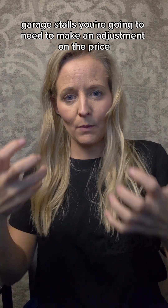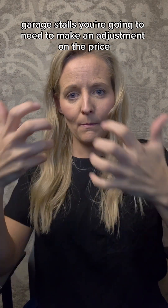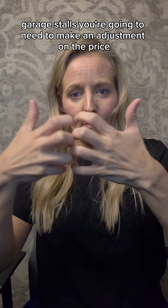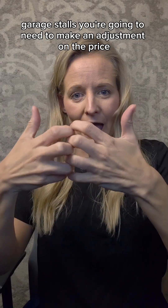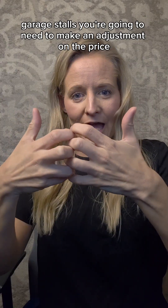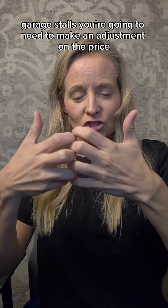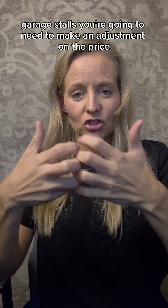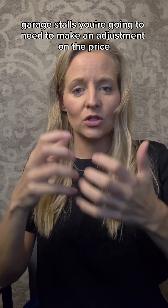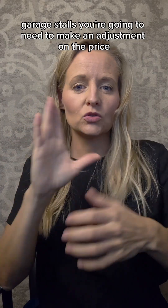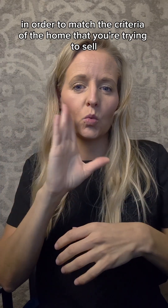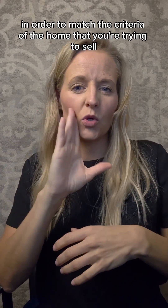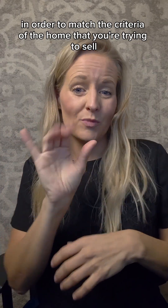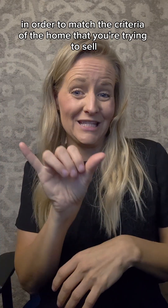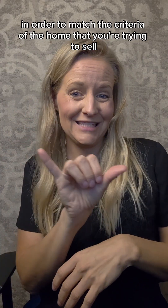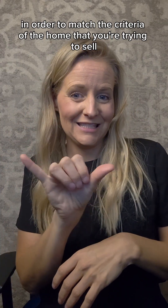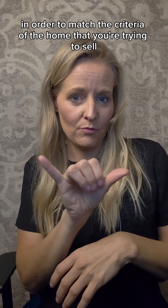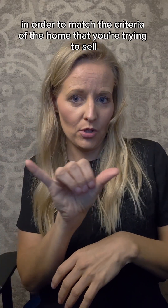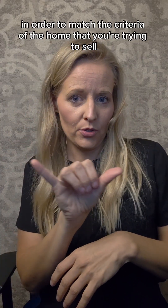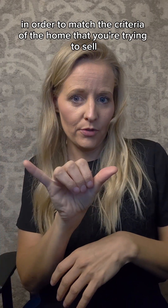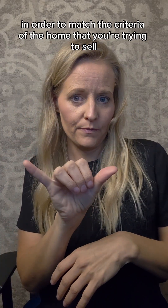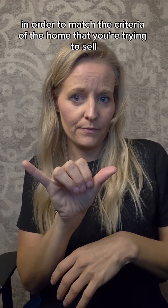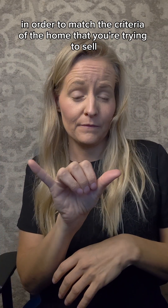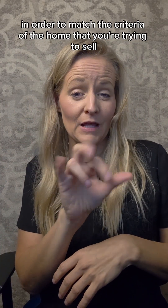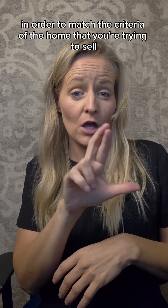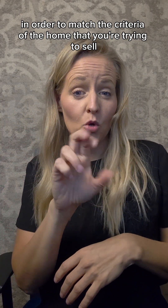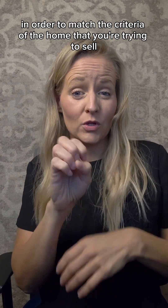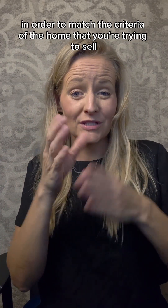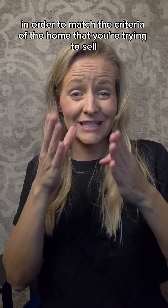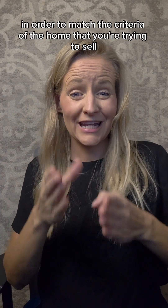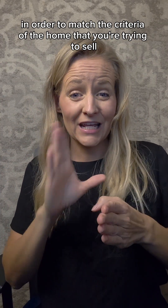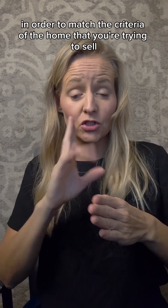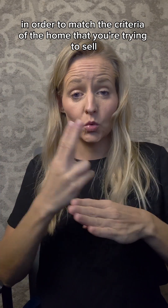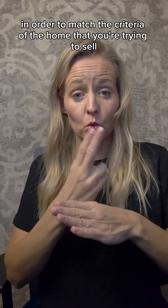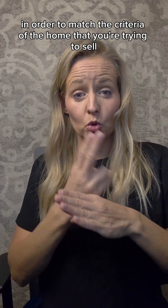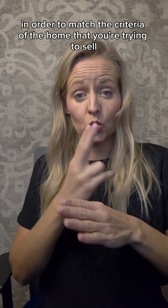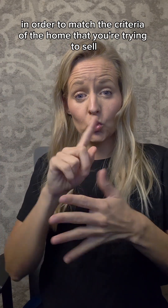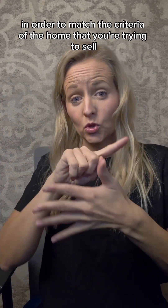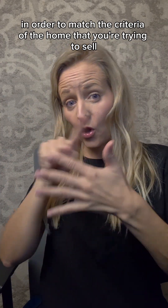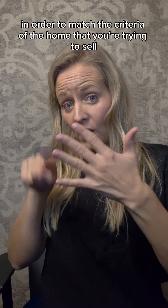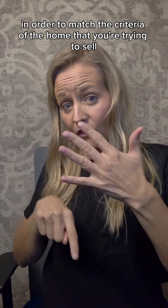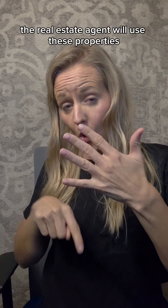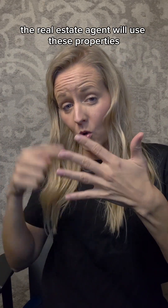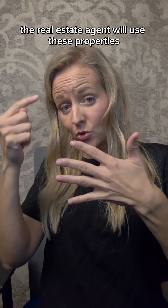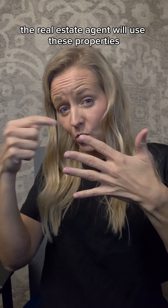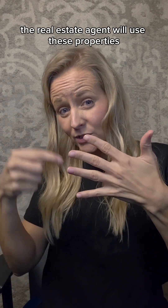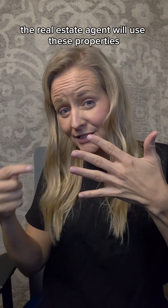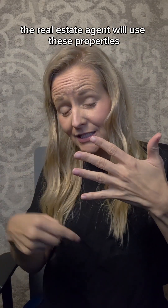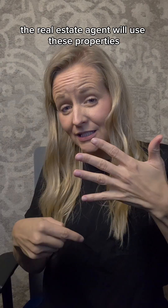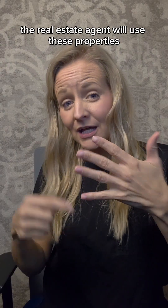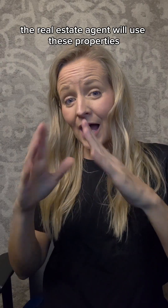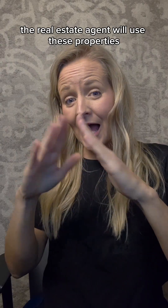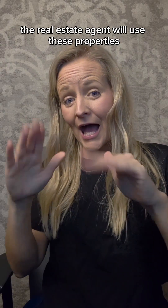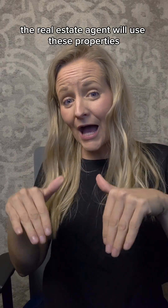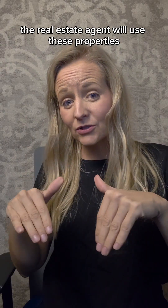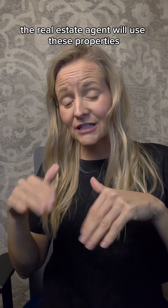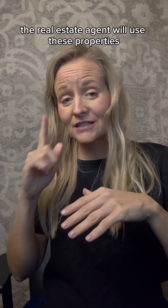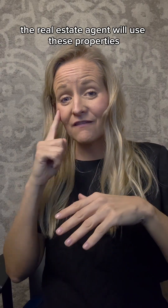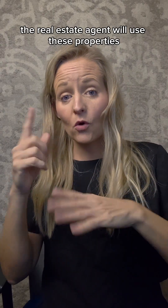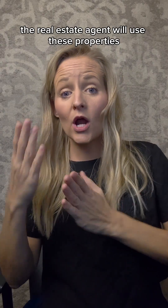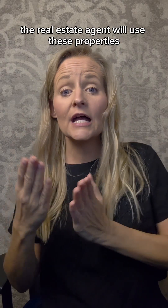adjustment on the price in order to match the criteria of the home that you're trying to sell. The real estate agent will use these properties